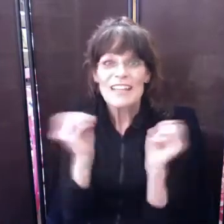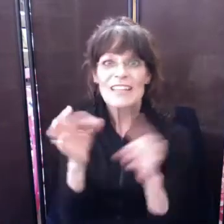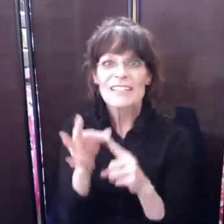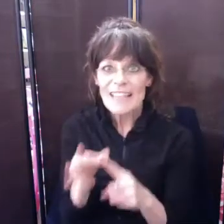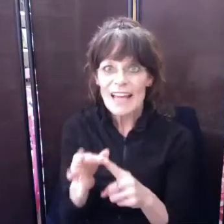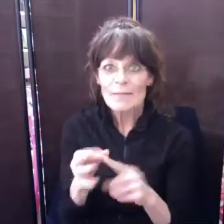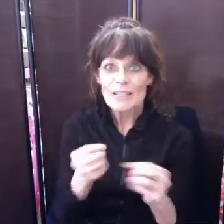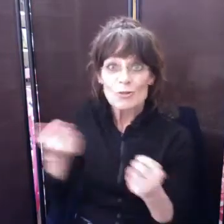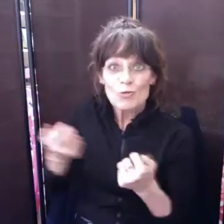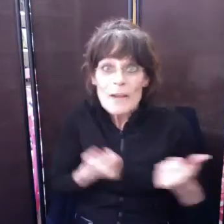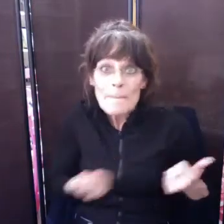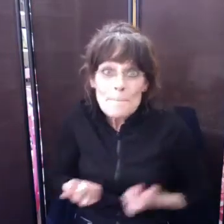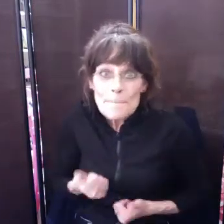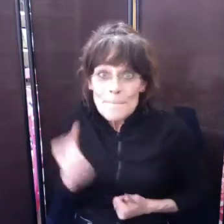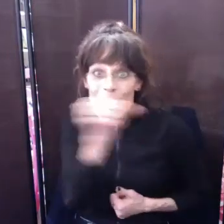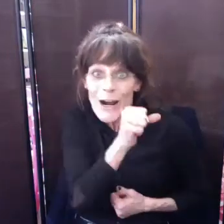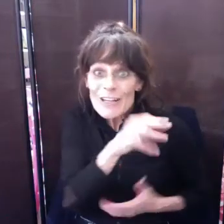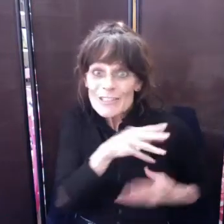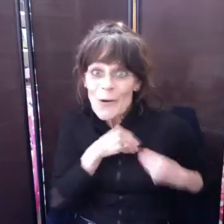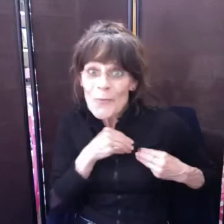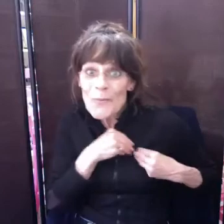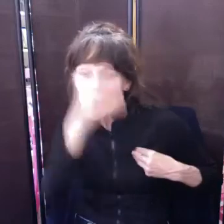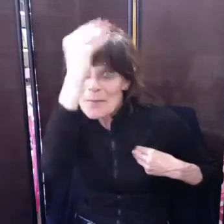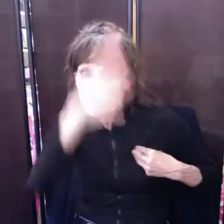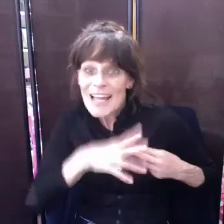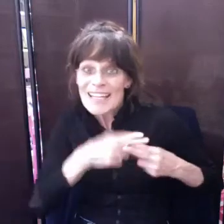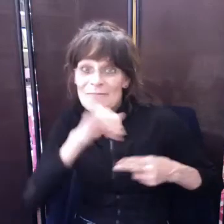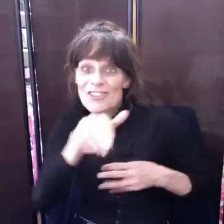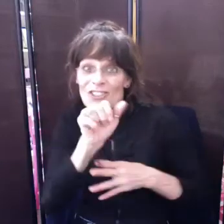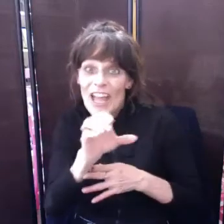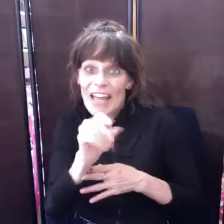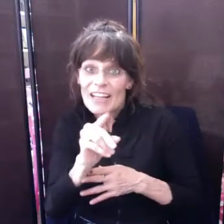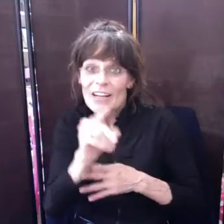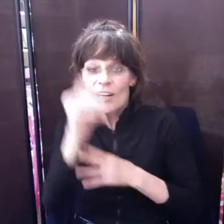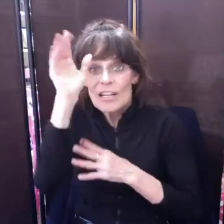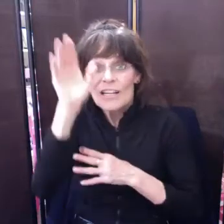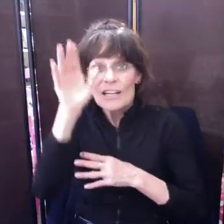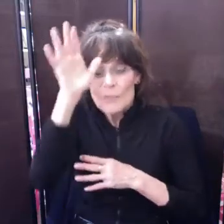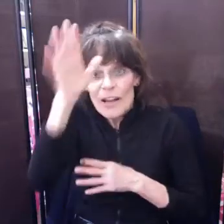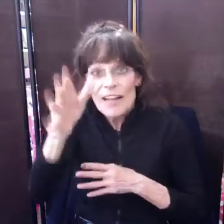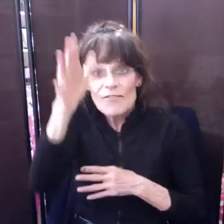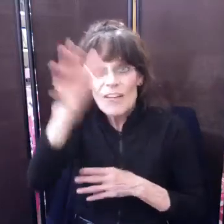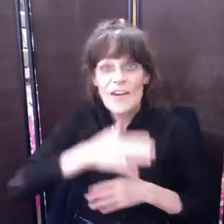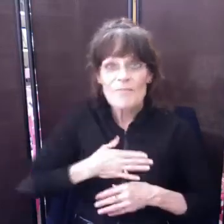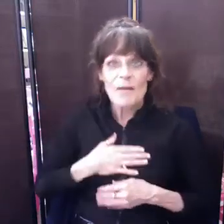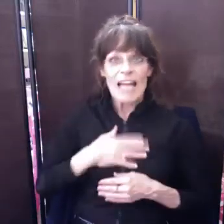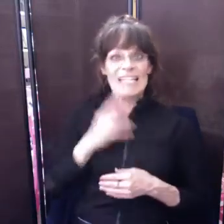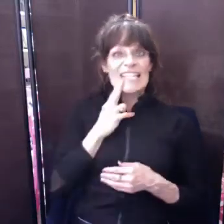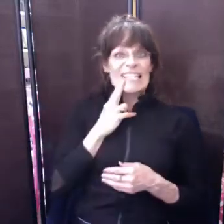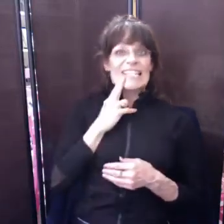bar is owned by a man named Jack, who is the grandfather of my niece's then husband.